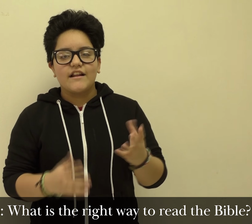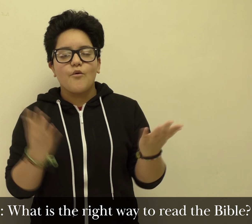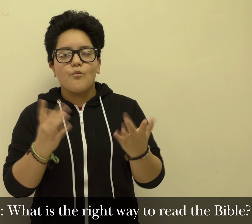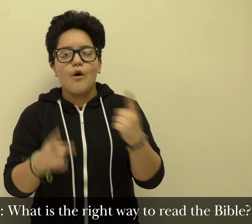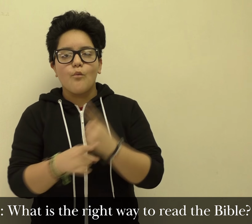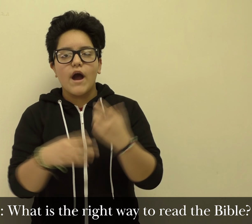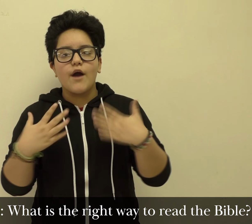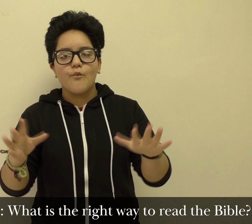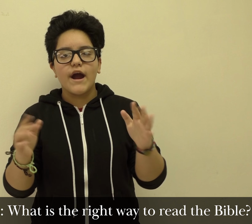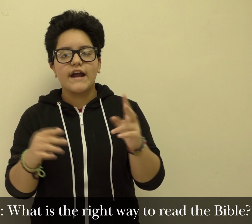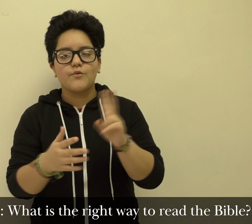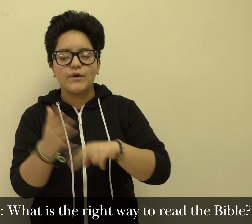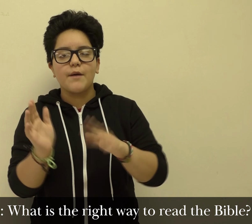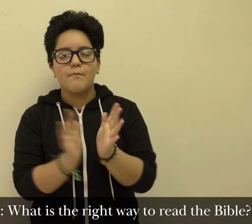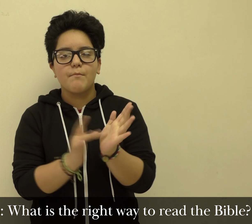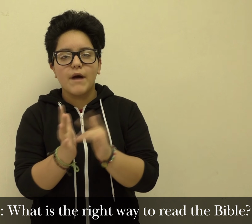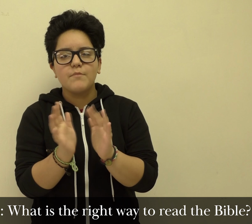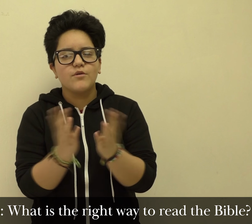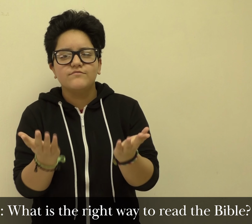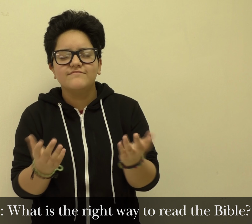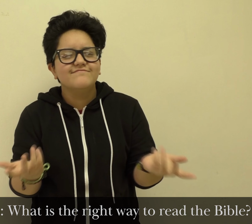What is the right way to read the Bible?